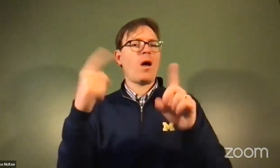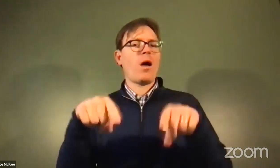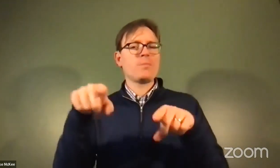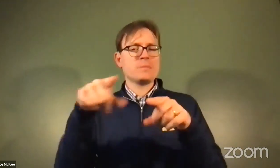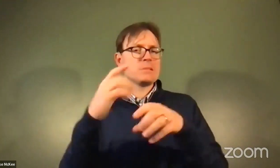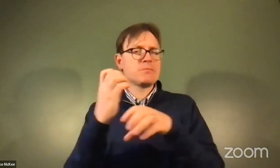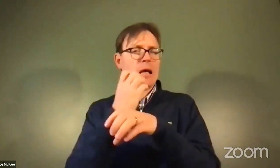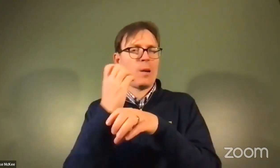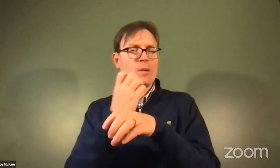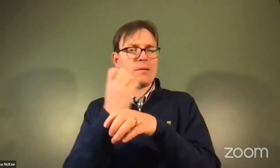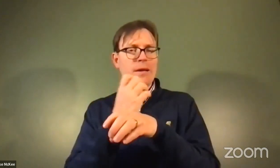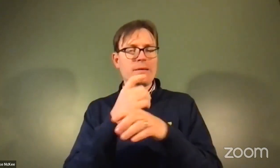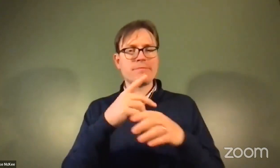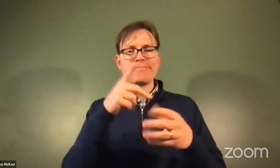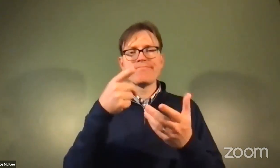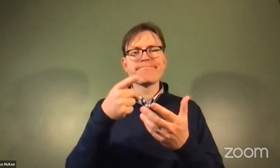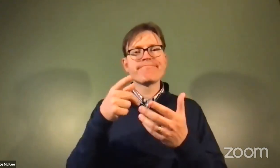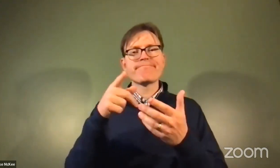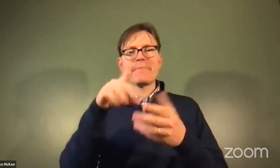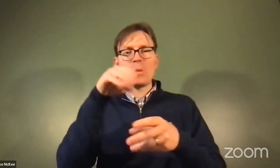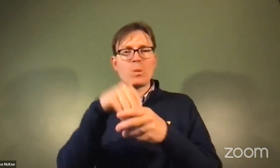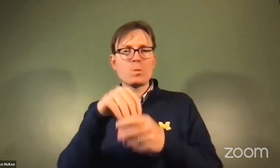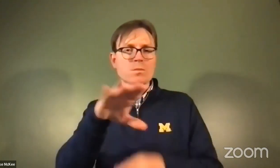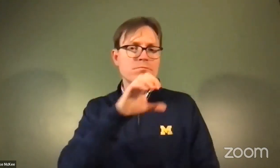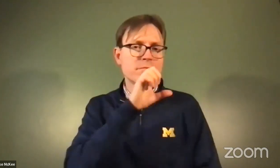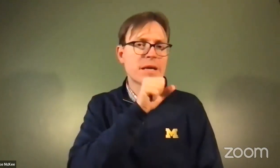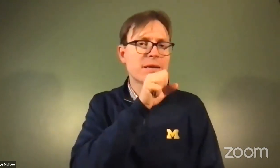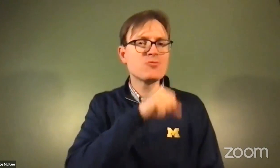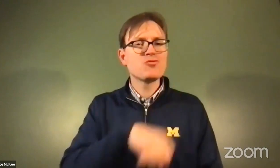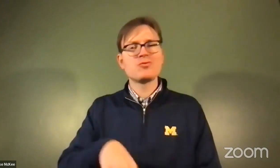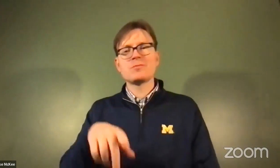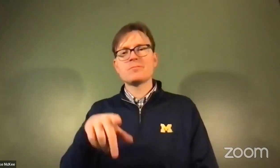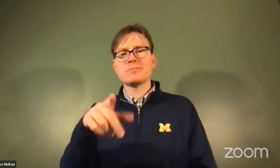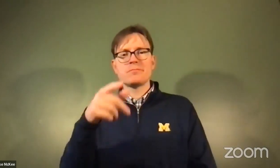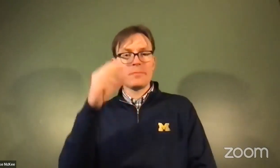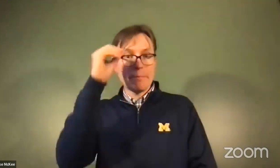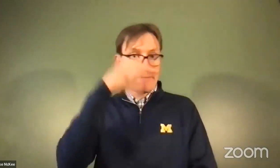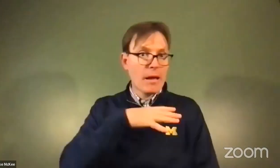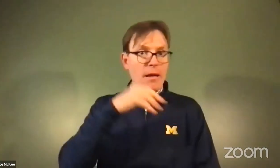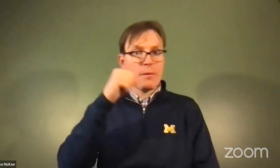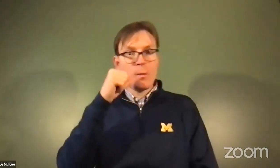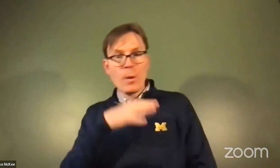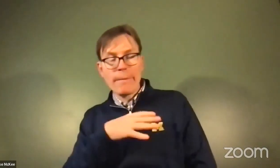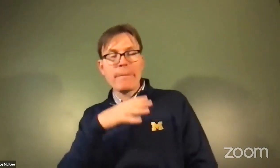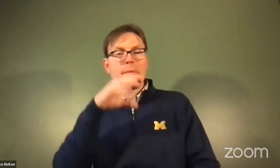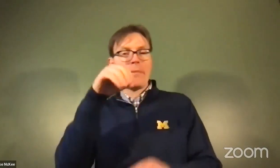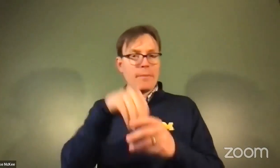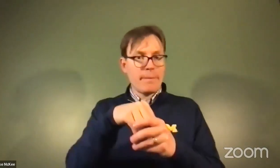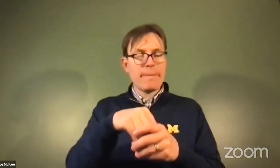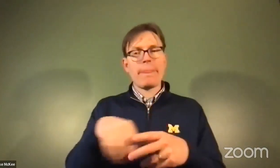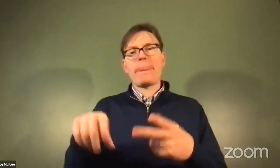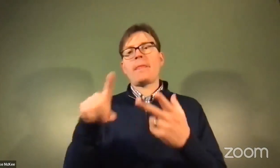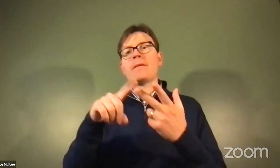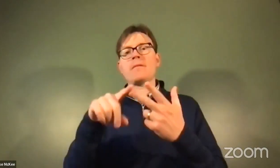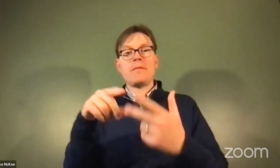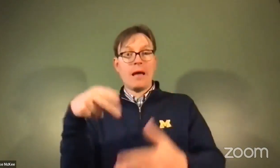medication early because it's a calculated move based on your gender,